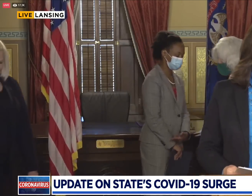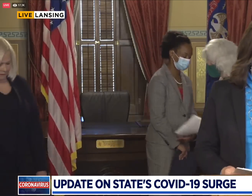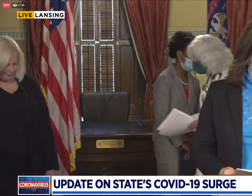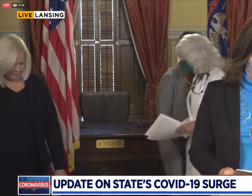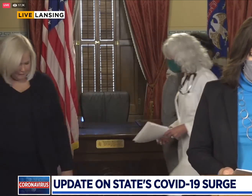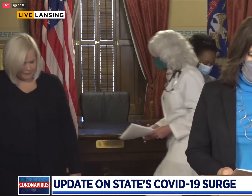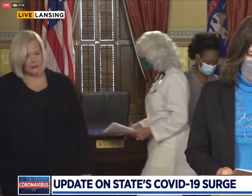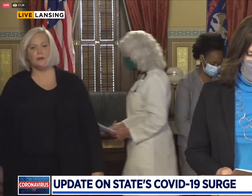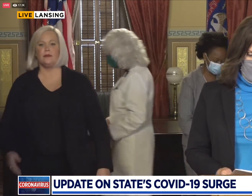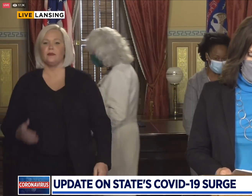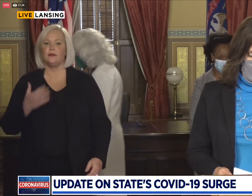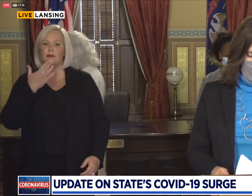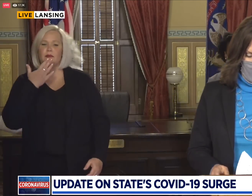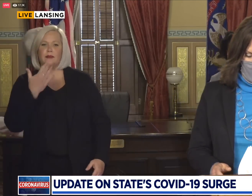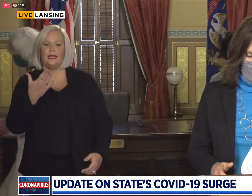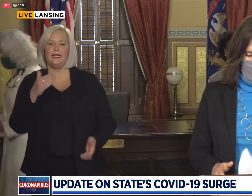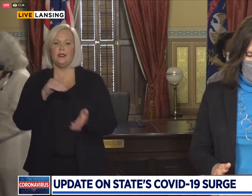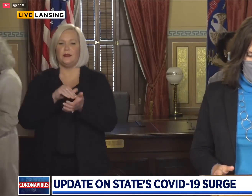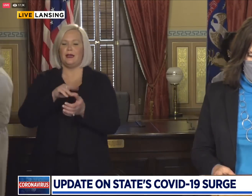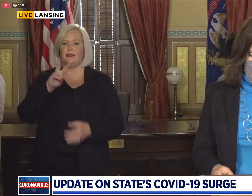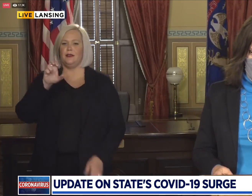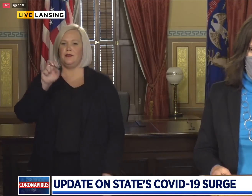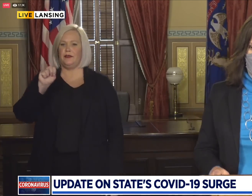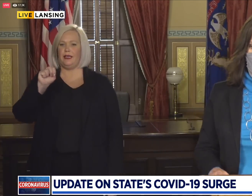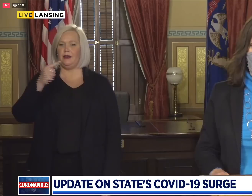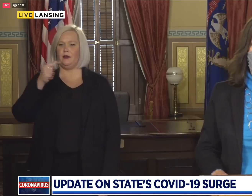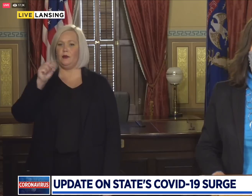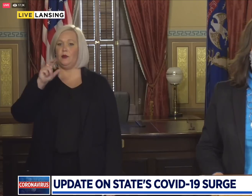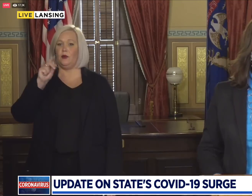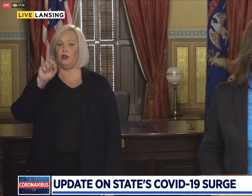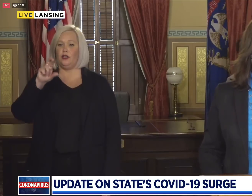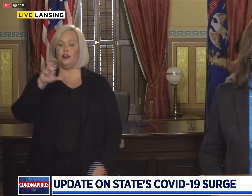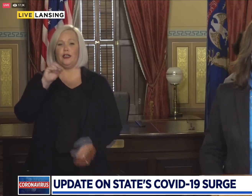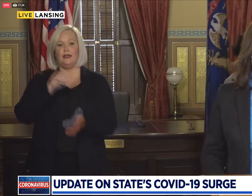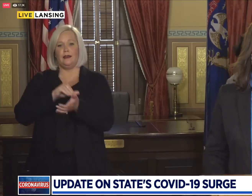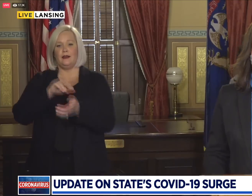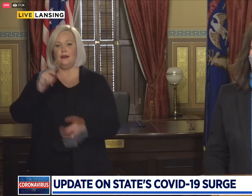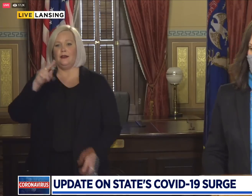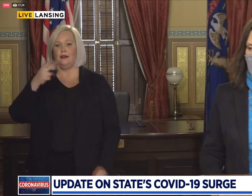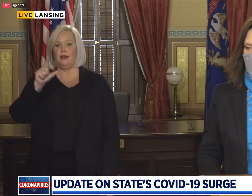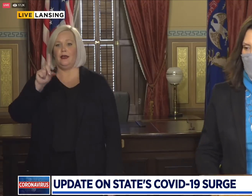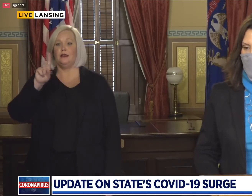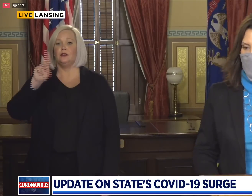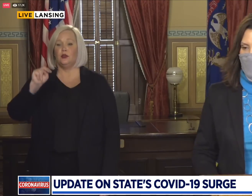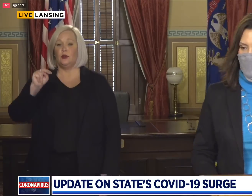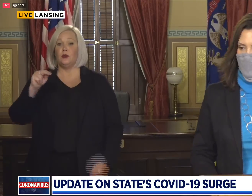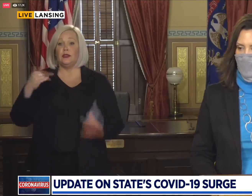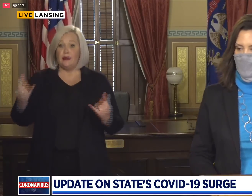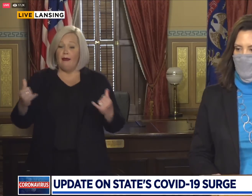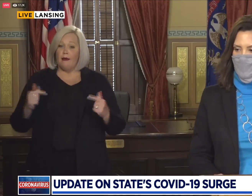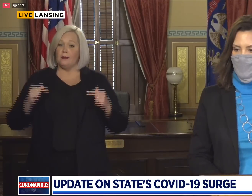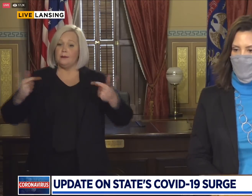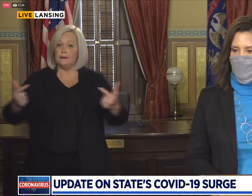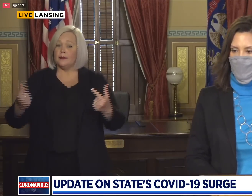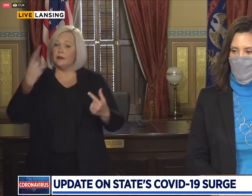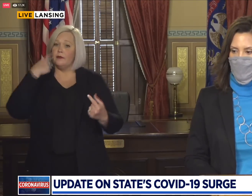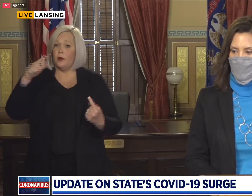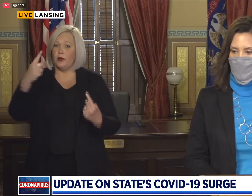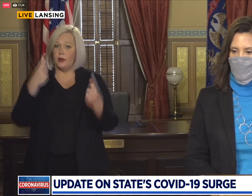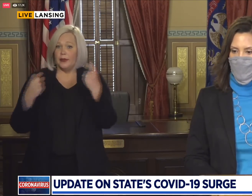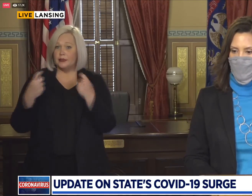Thank you, Dr. Van Gorder and Dr. Caldoun. At this point, we'll be happy to open it up for a few questions.